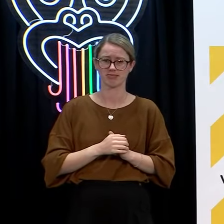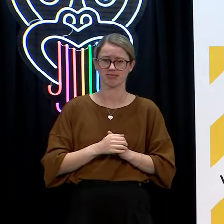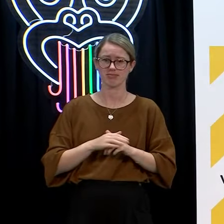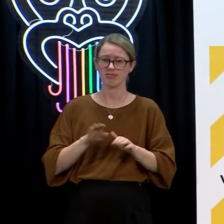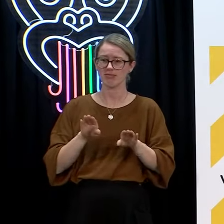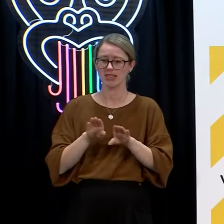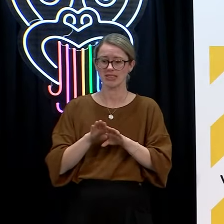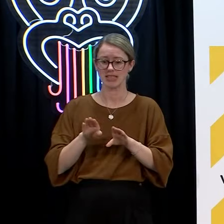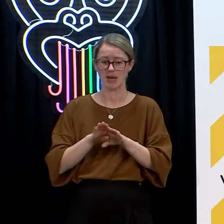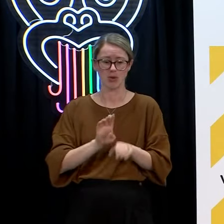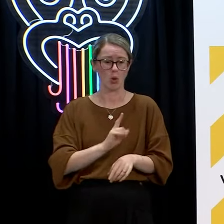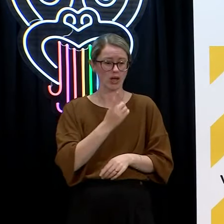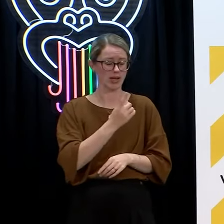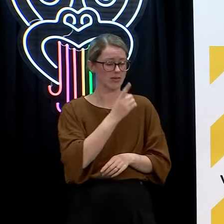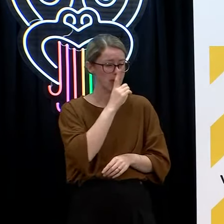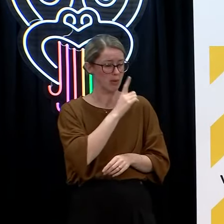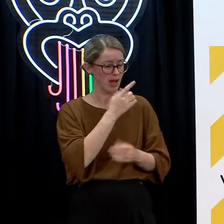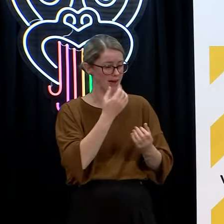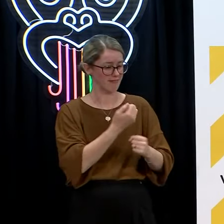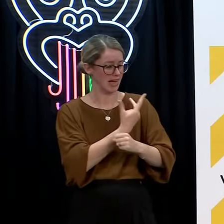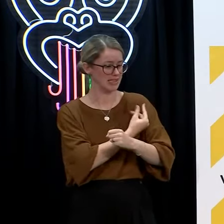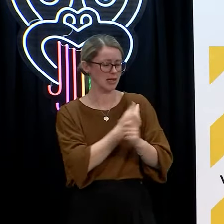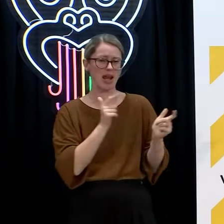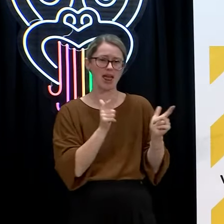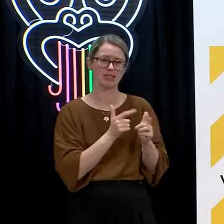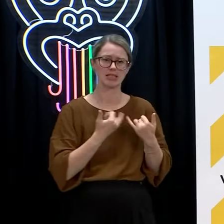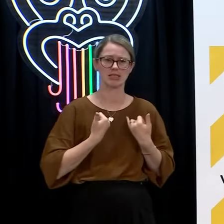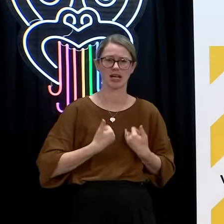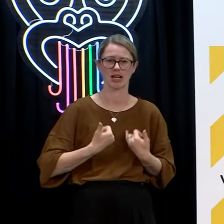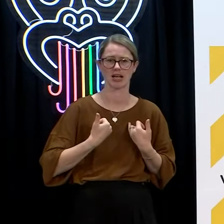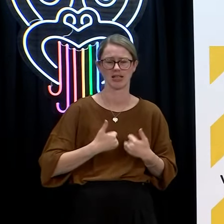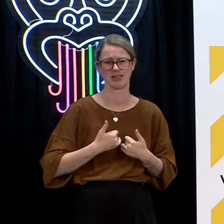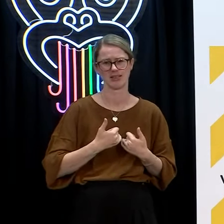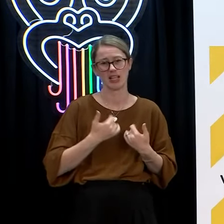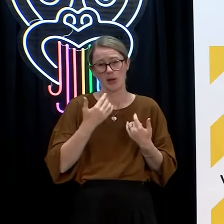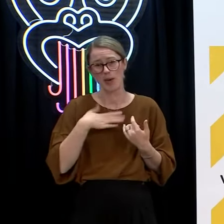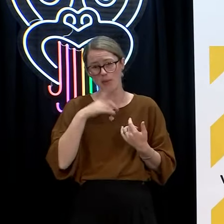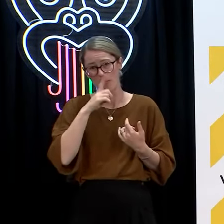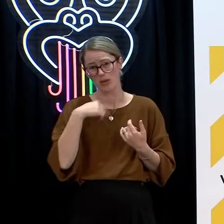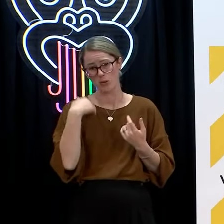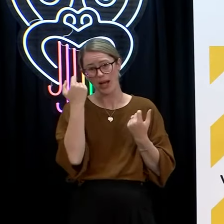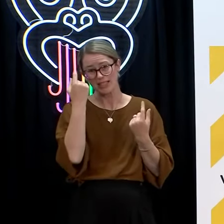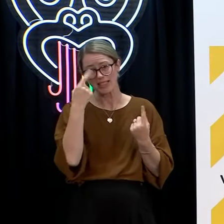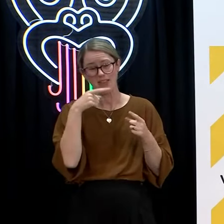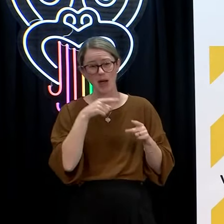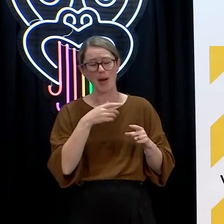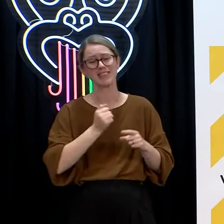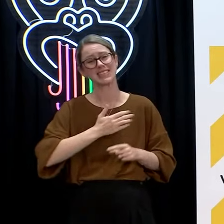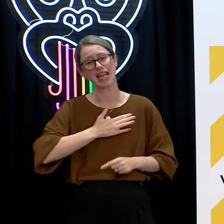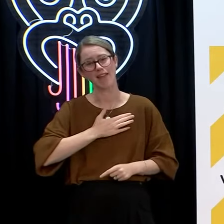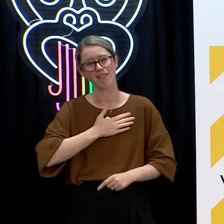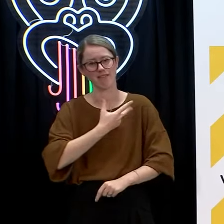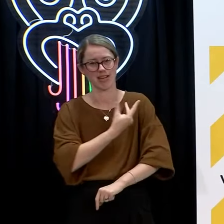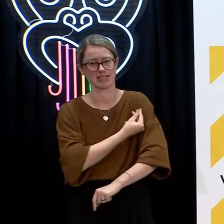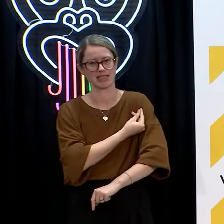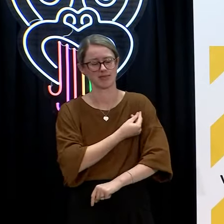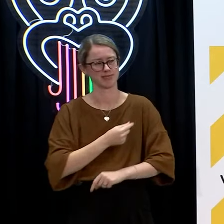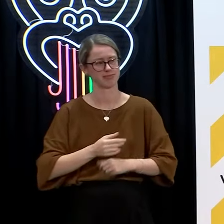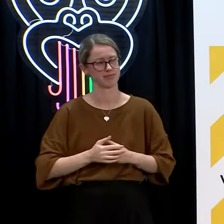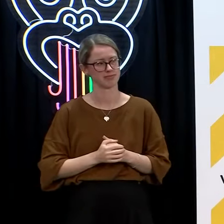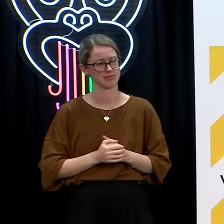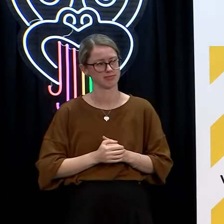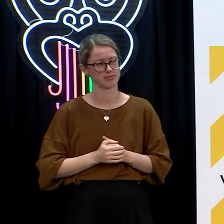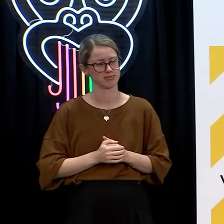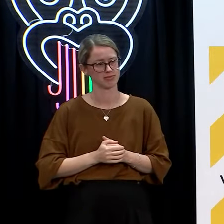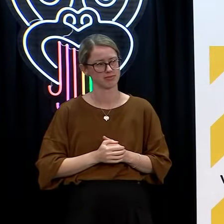in the cases we've seen in Auckland. So I think people need to understand that and take up the opportunity. We've got a very good, very safe vaccine. I